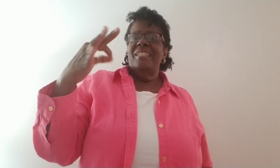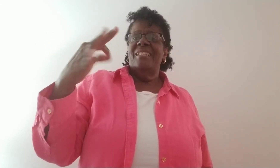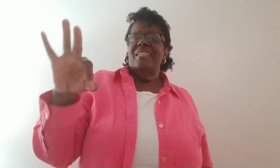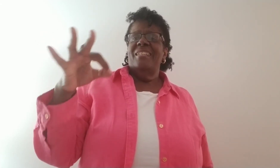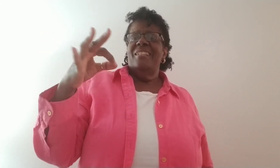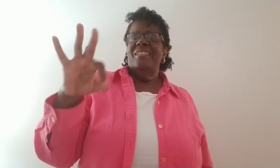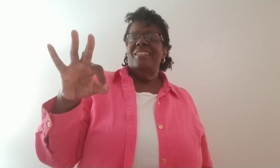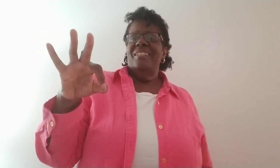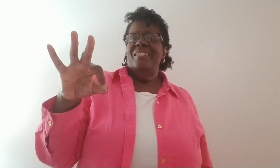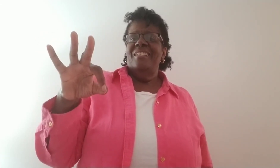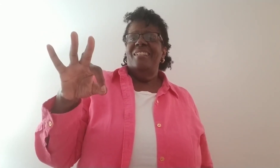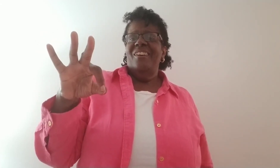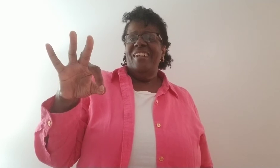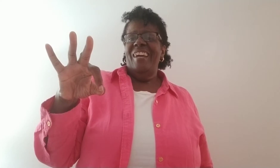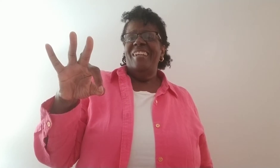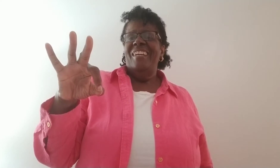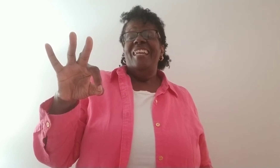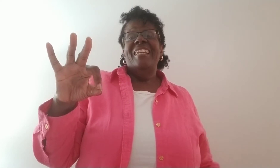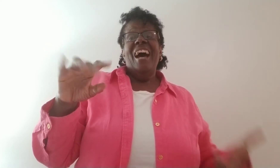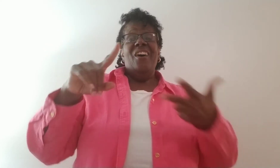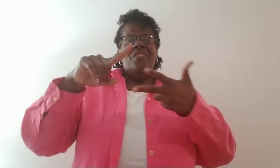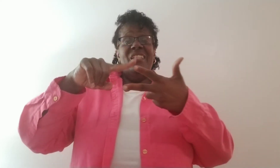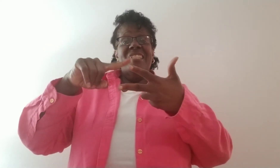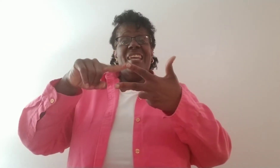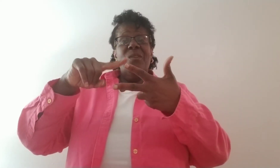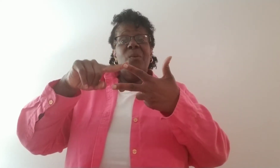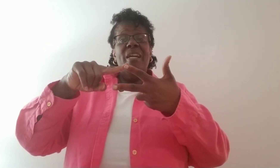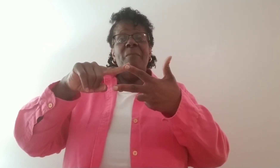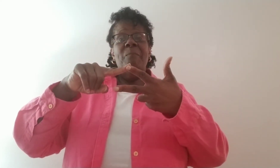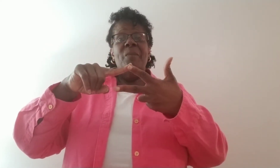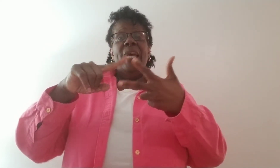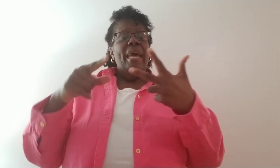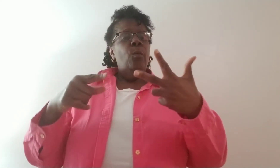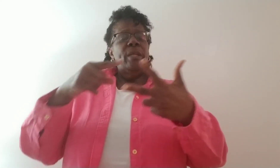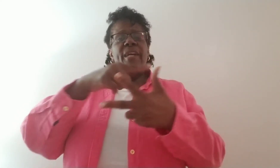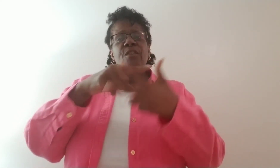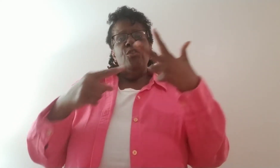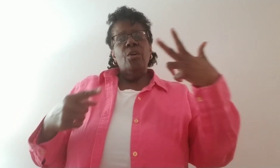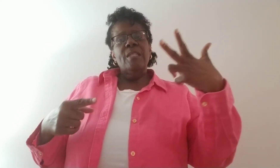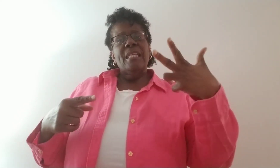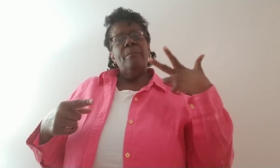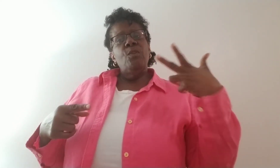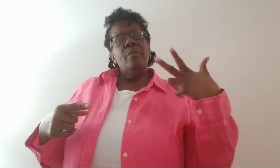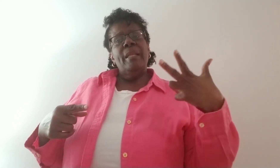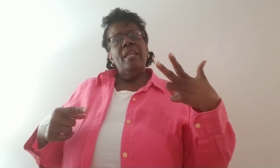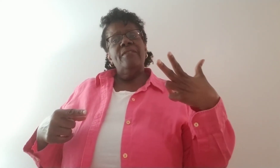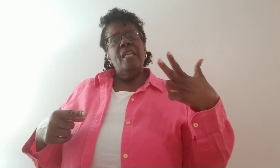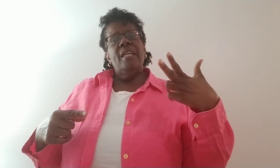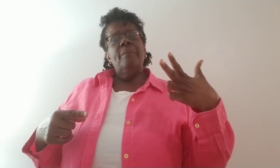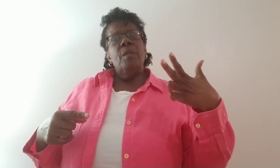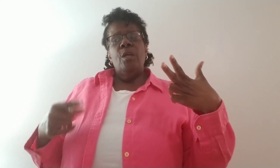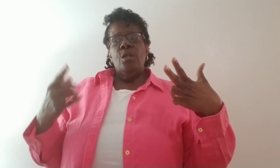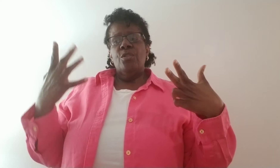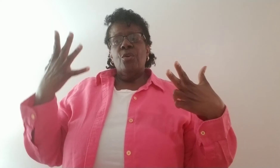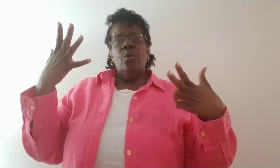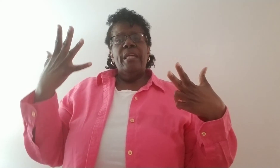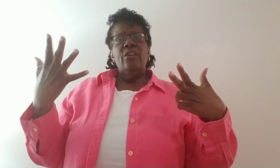19, okay? Now, second way, and whenever, you notice that I'm using my left hand. So here's my